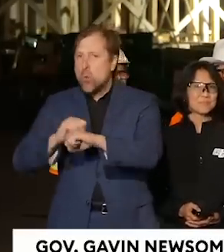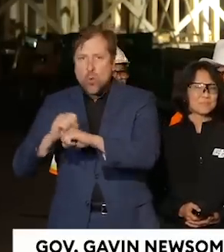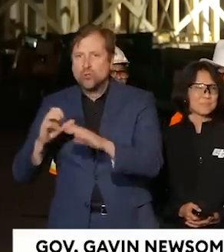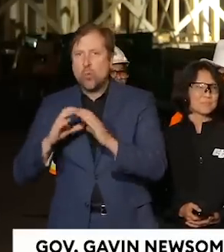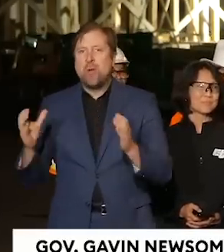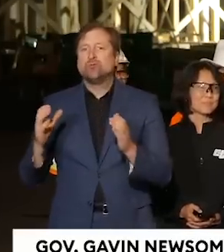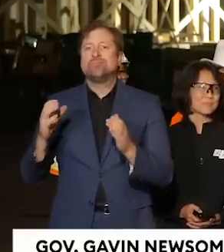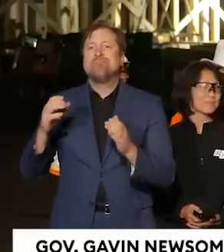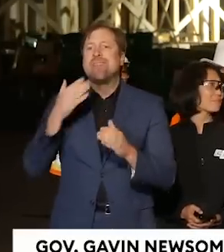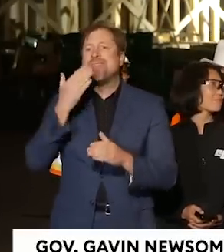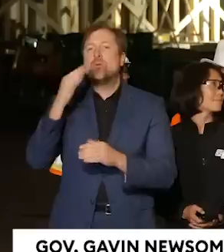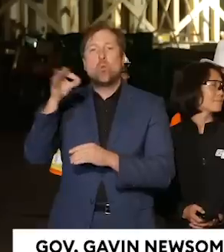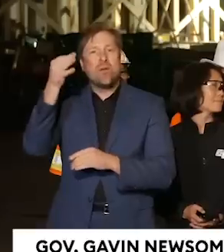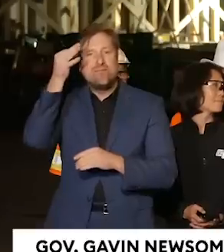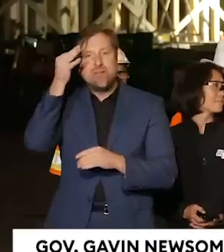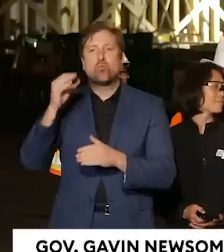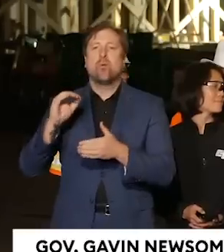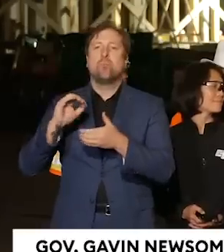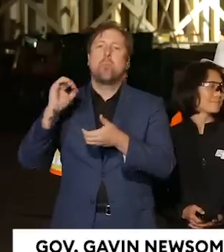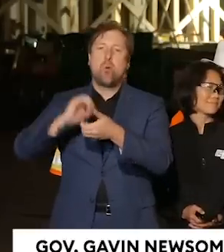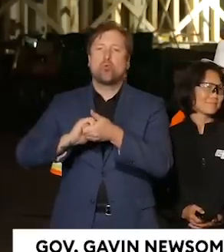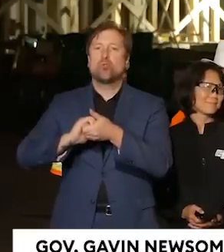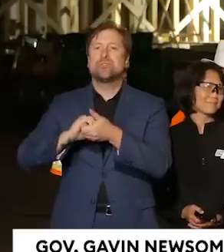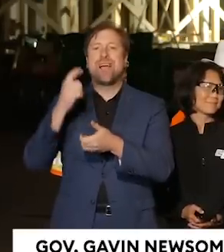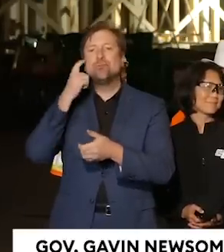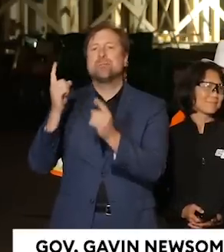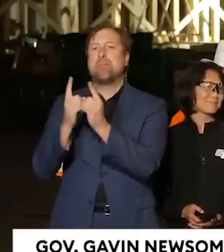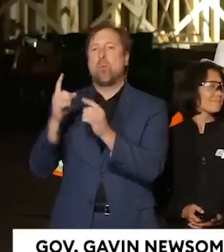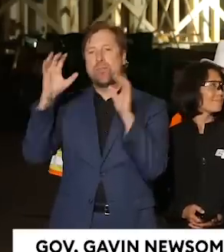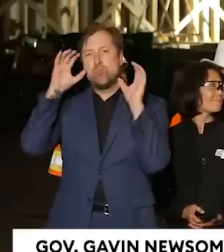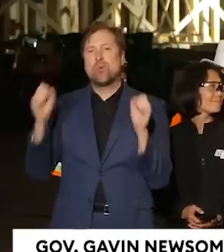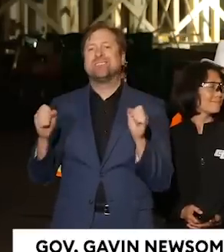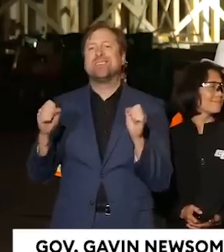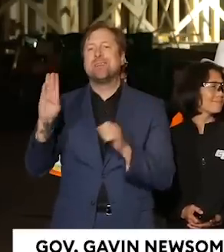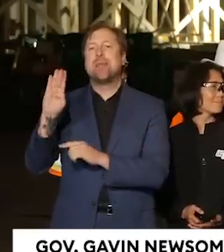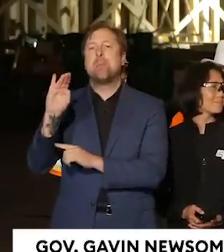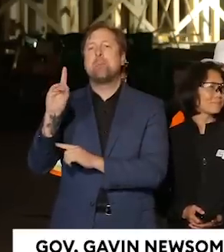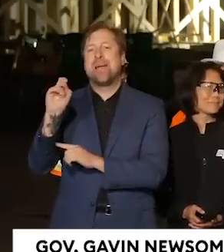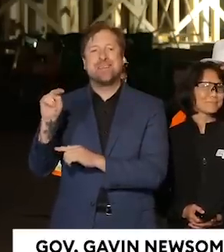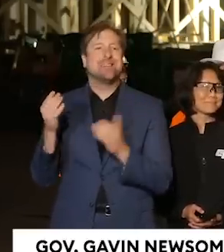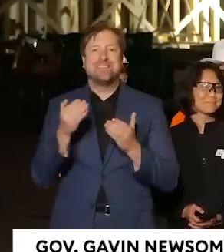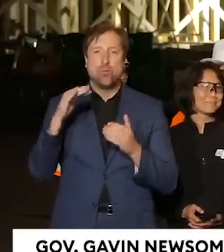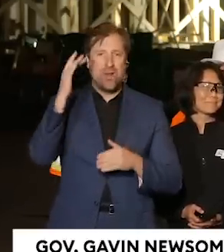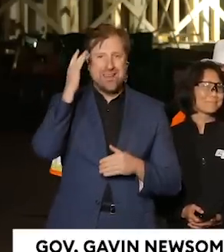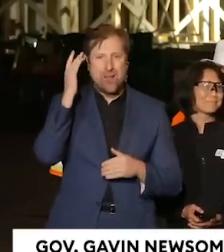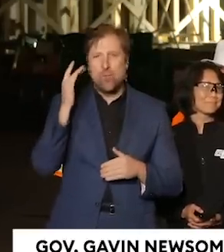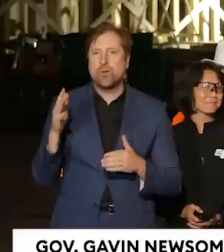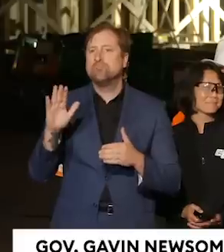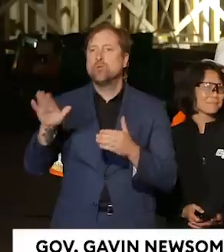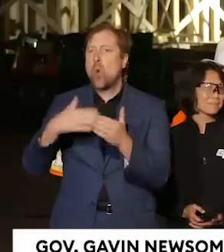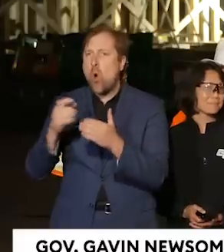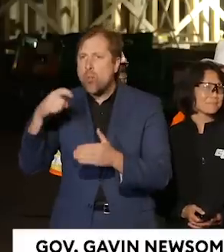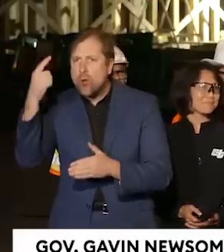president, and as you know well, he's in California, and it's all of government, whatever you